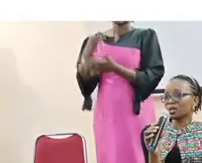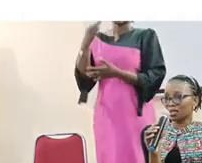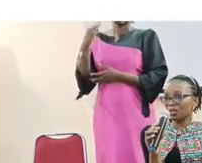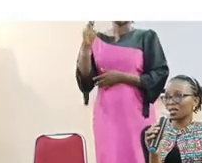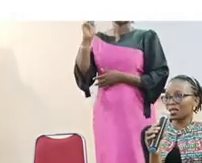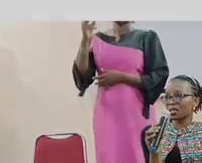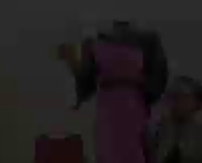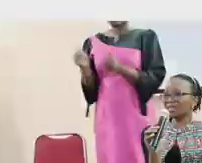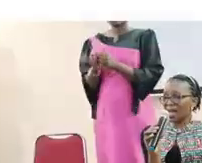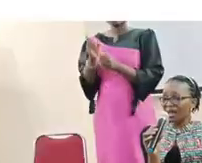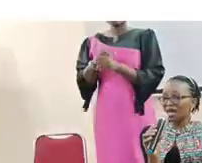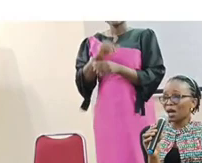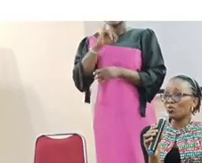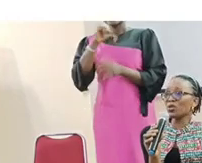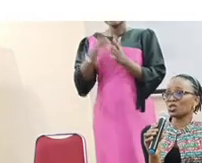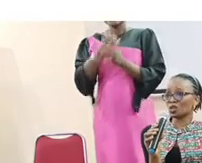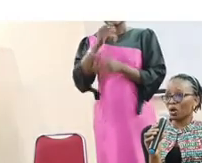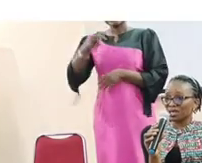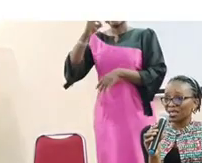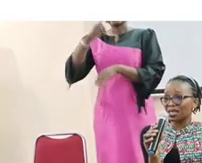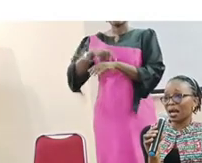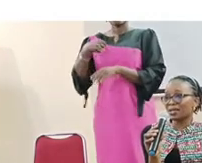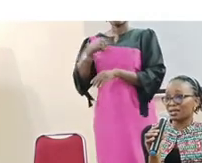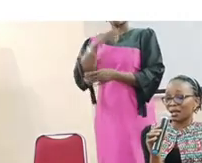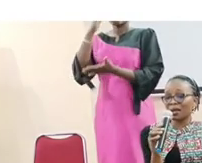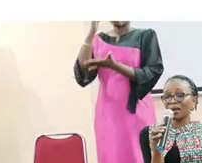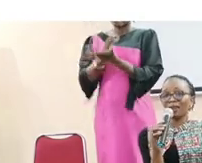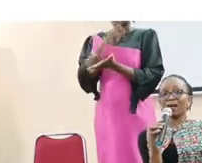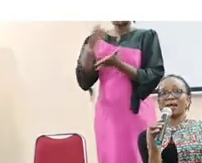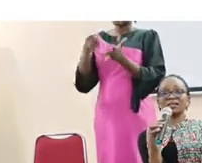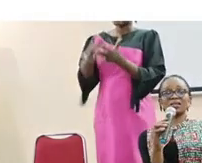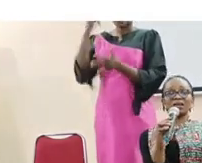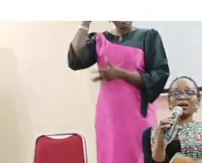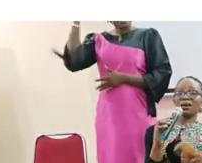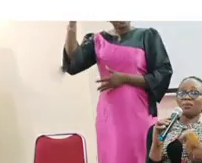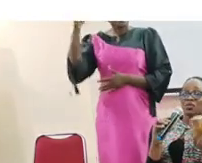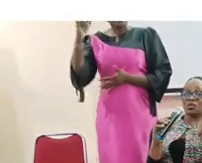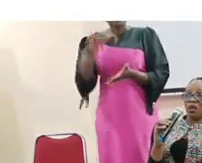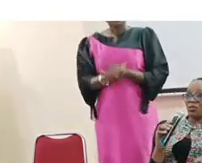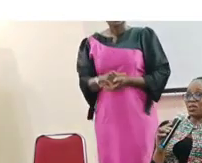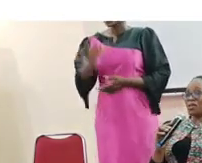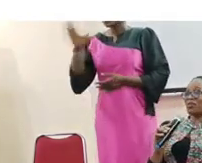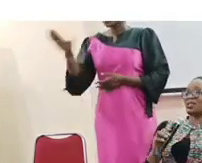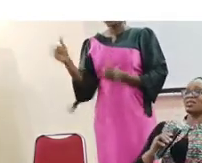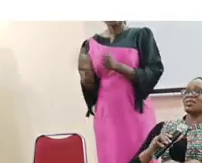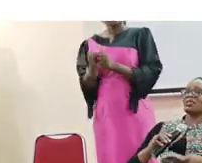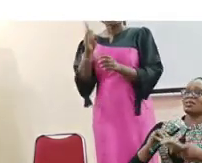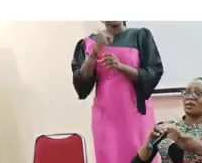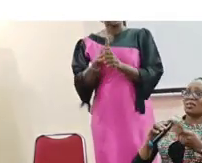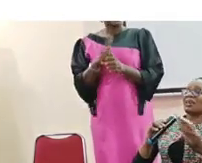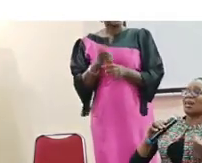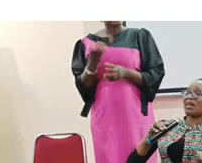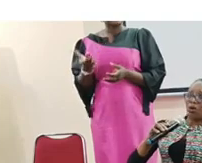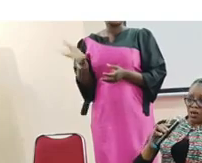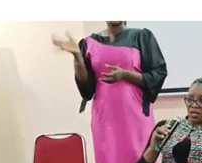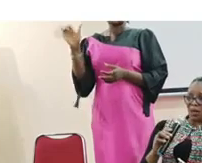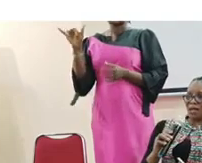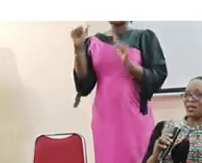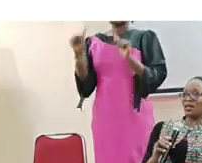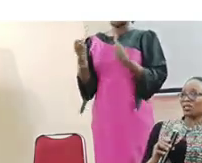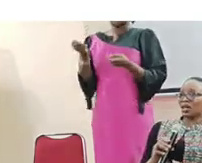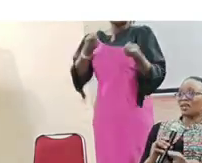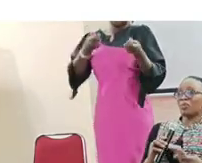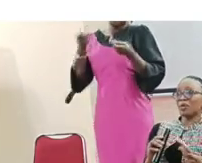with disabilities. It is high time we stop this idea that children with disabilities, they can